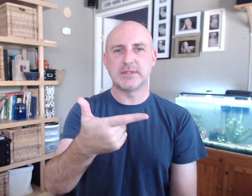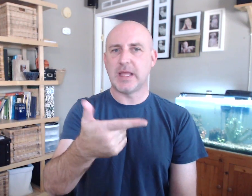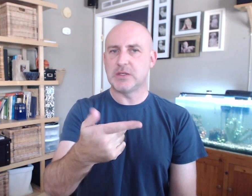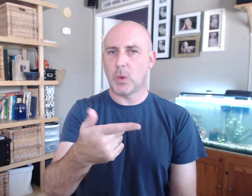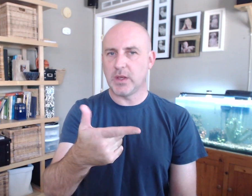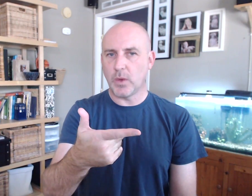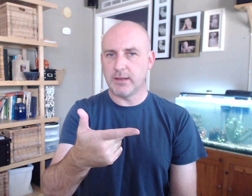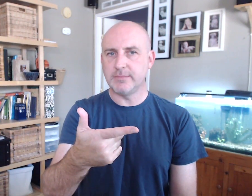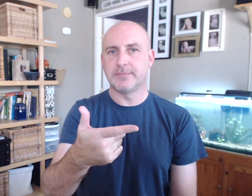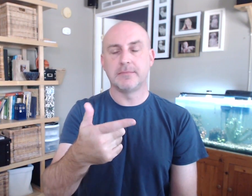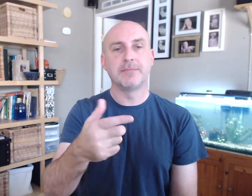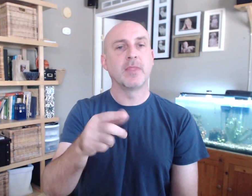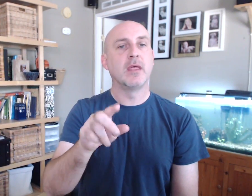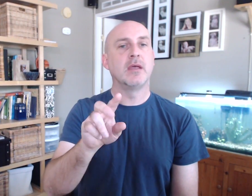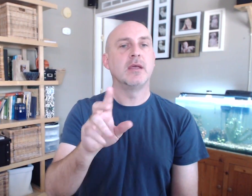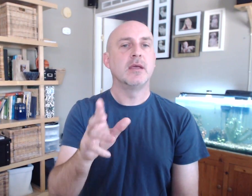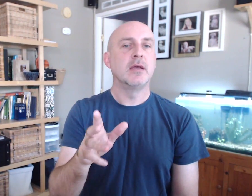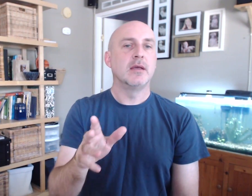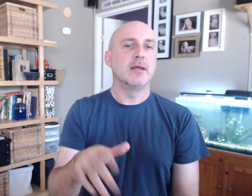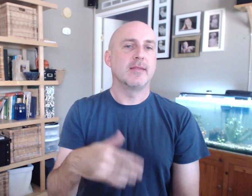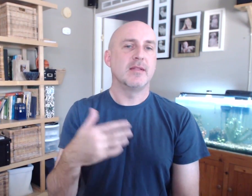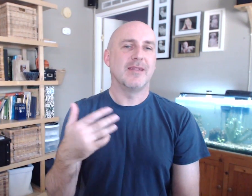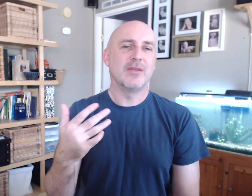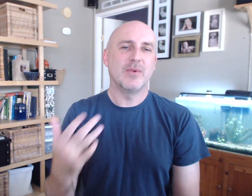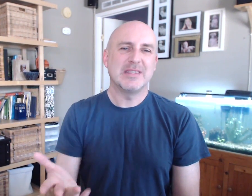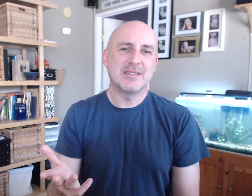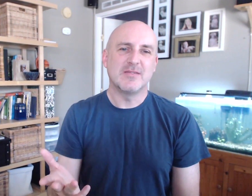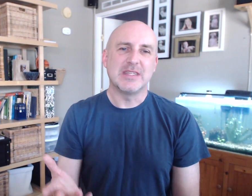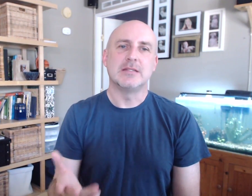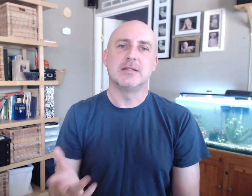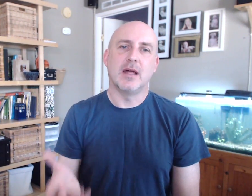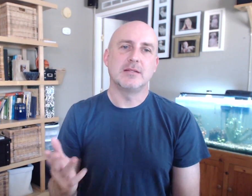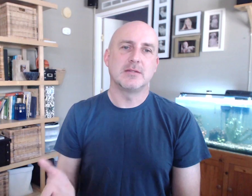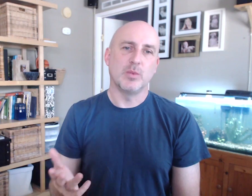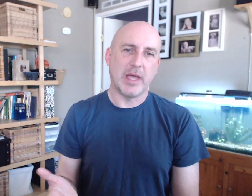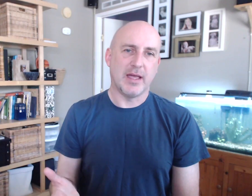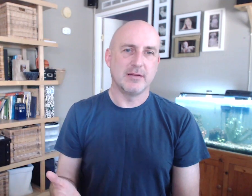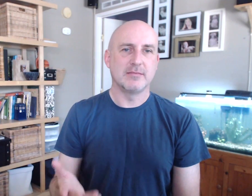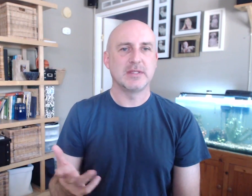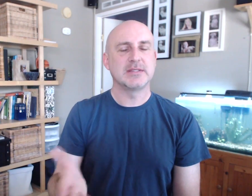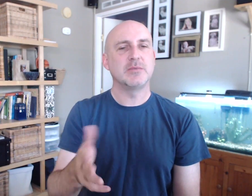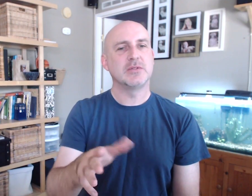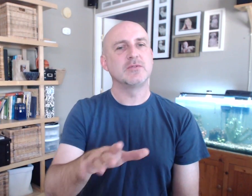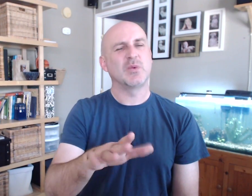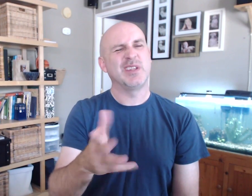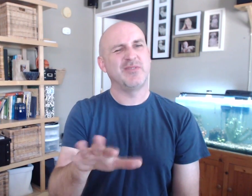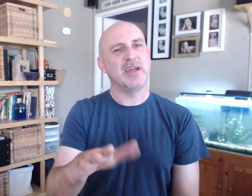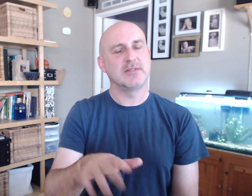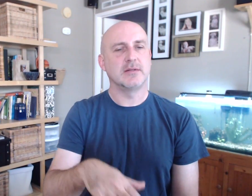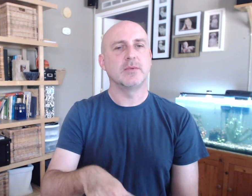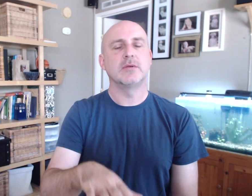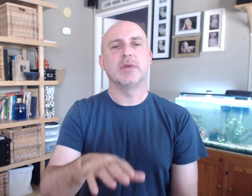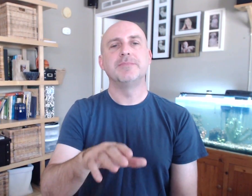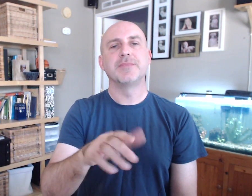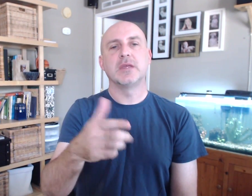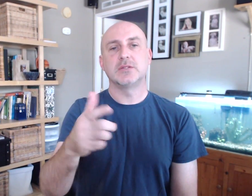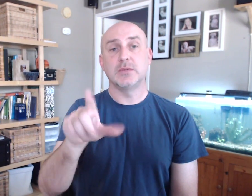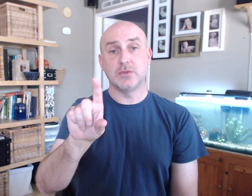sign, 21. Then the rest of it is not so bad, with the exception of 25 is a little weird. But so we do